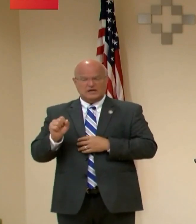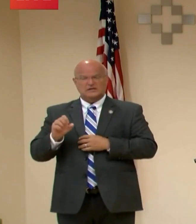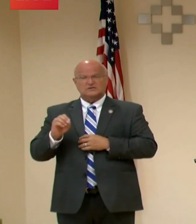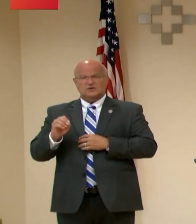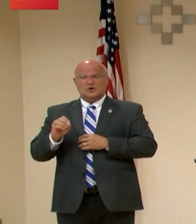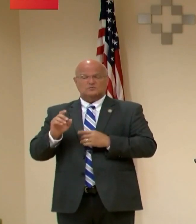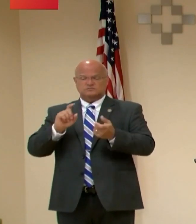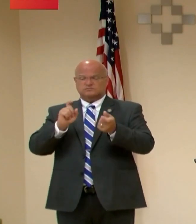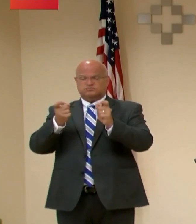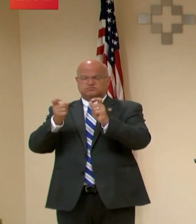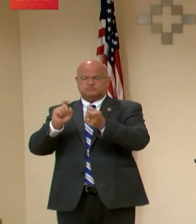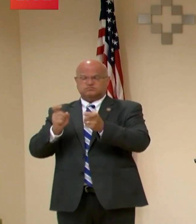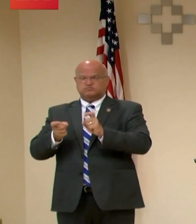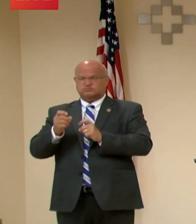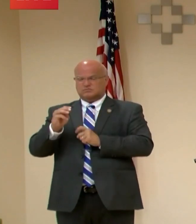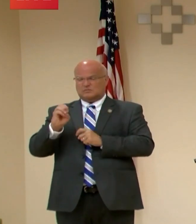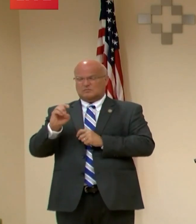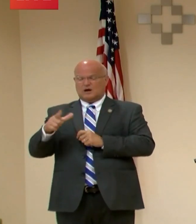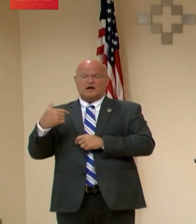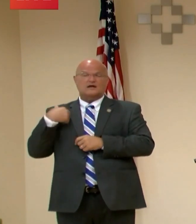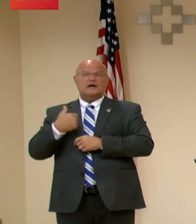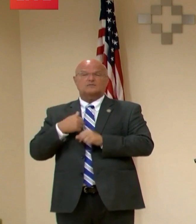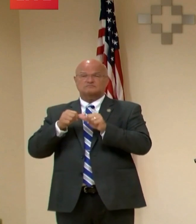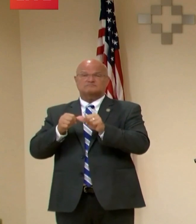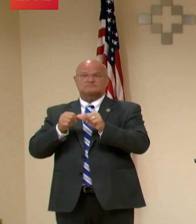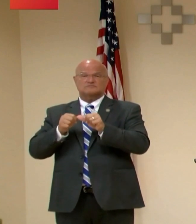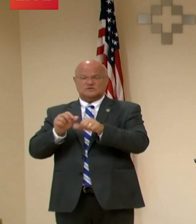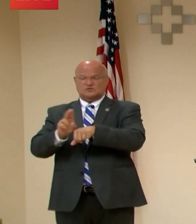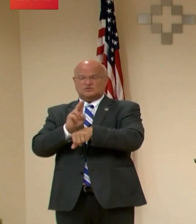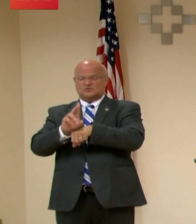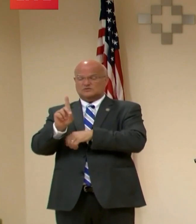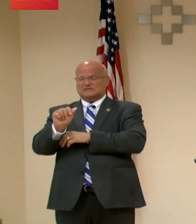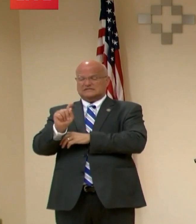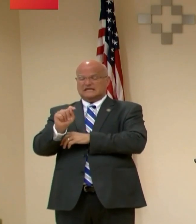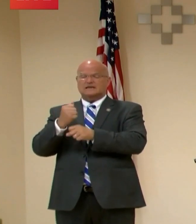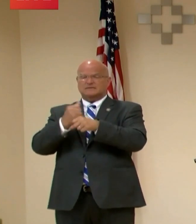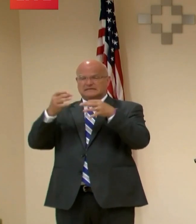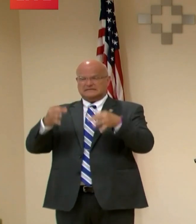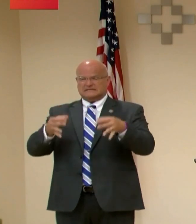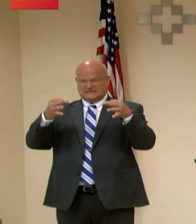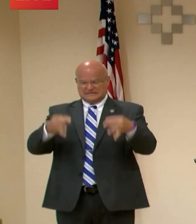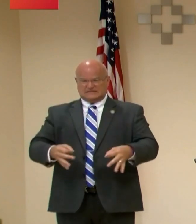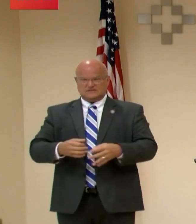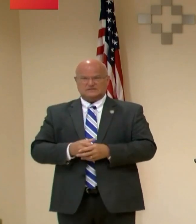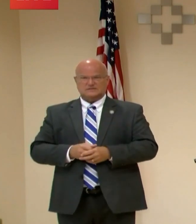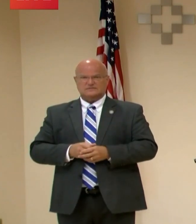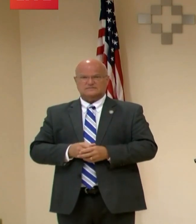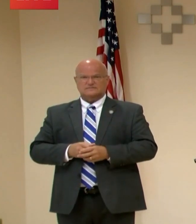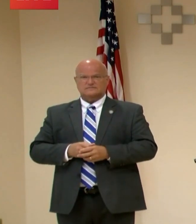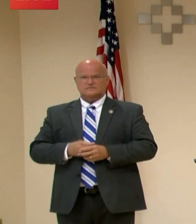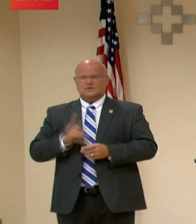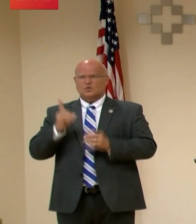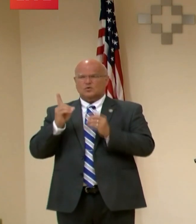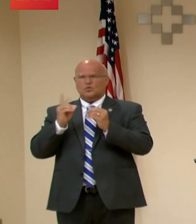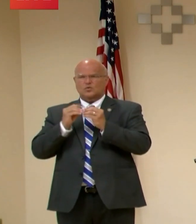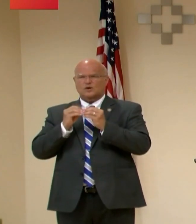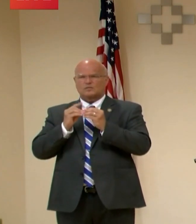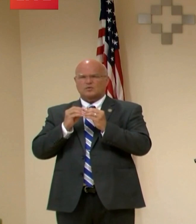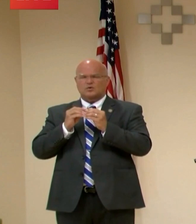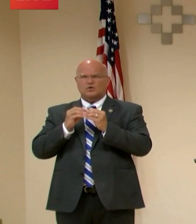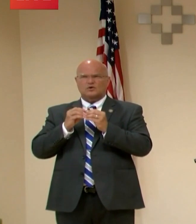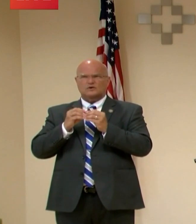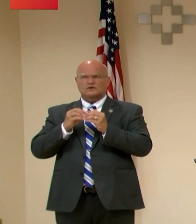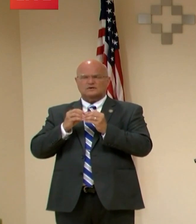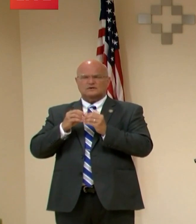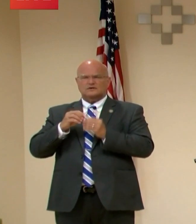So they're going to change their model, and we're going to continue to use data to make decisions. One other question